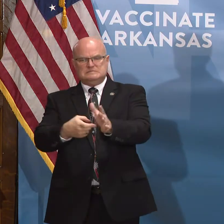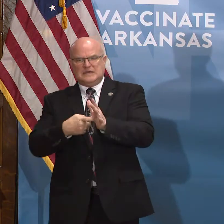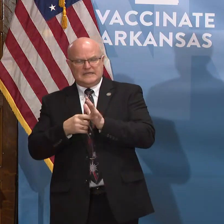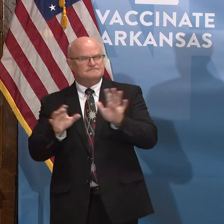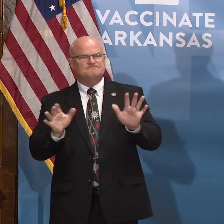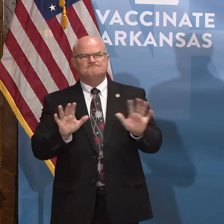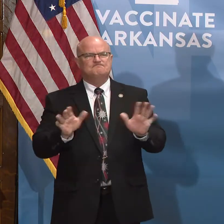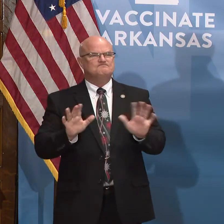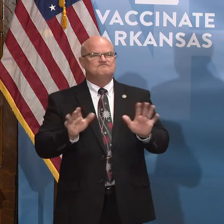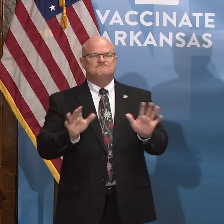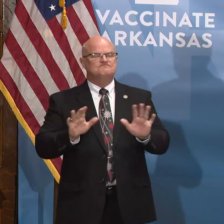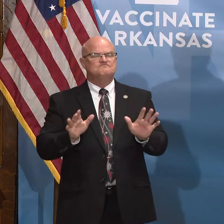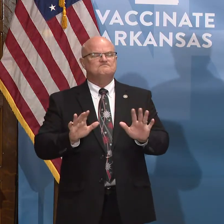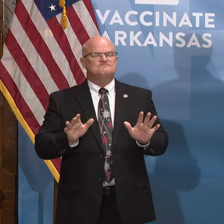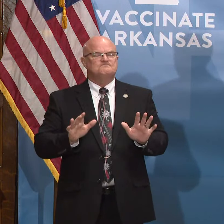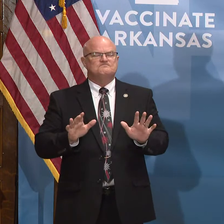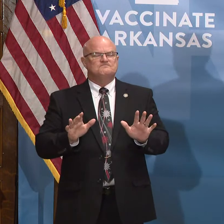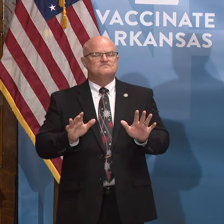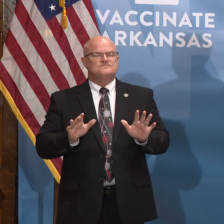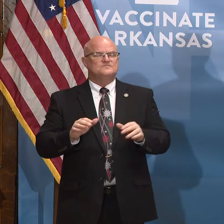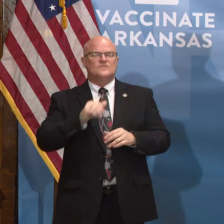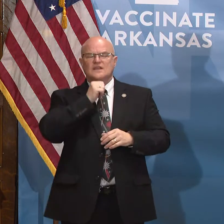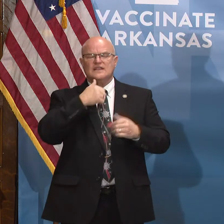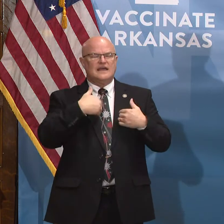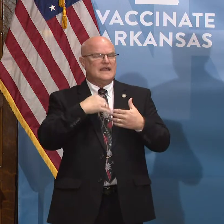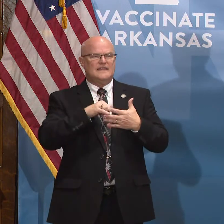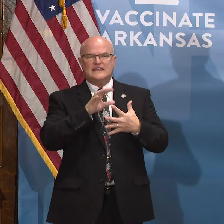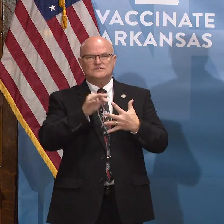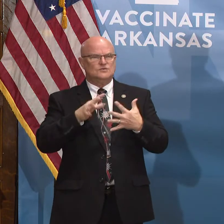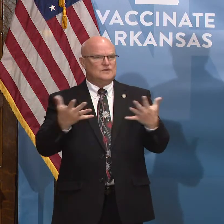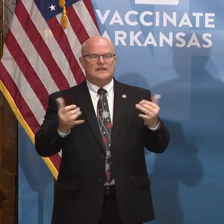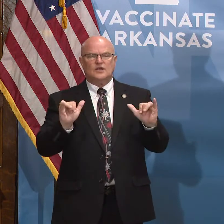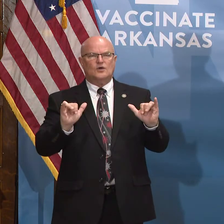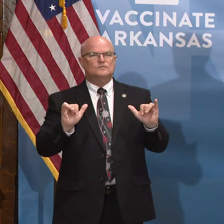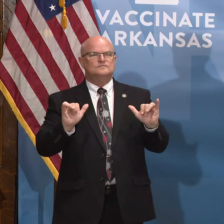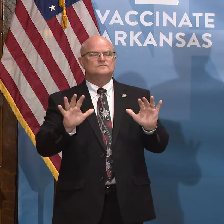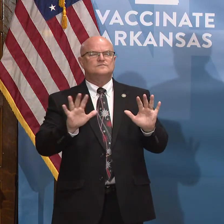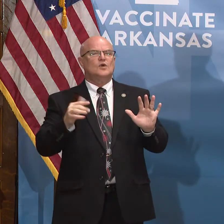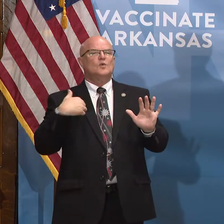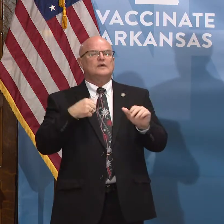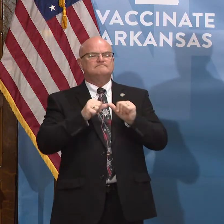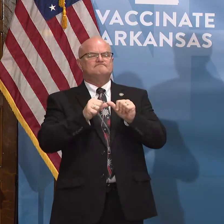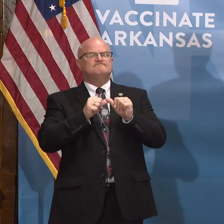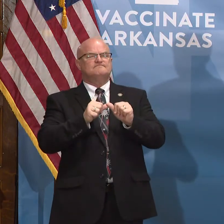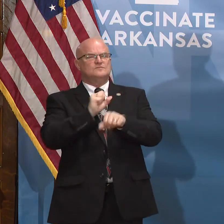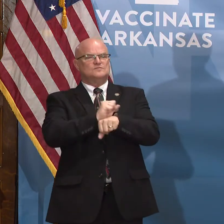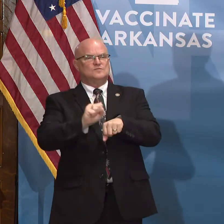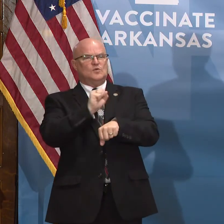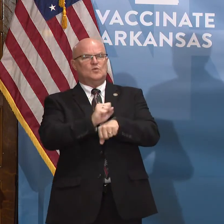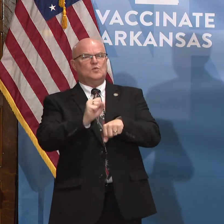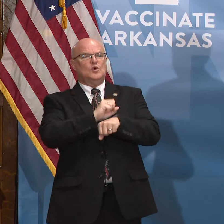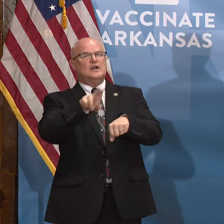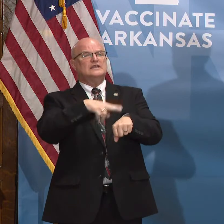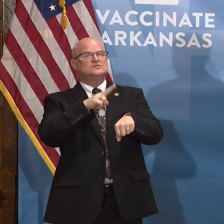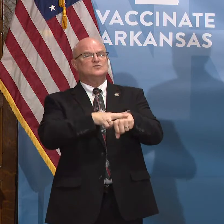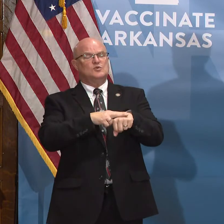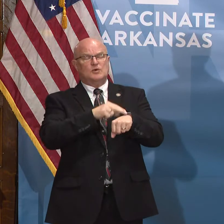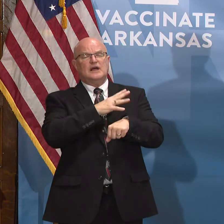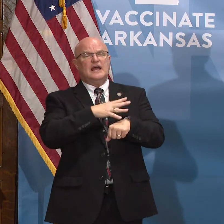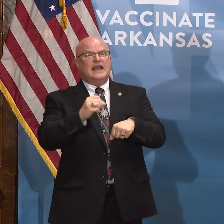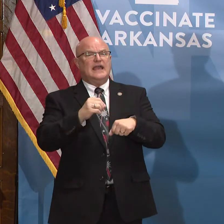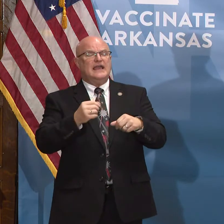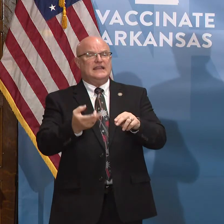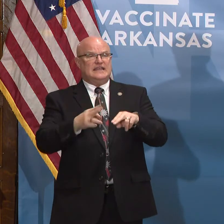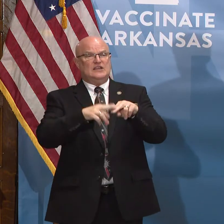mandates. We not have that choice. We're going to continue to educate, increase our vaccination rate as